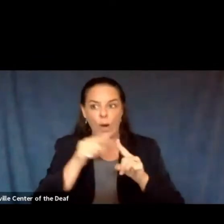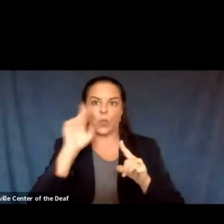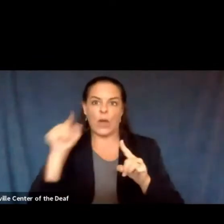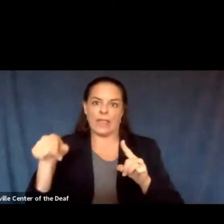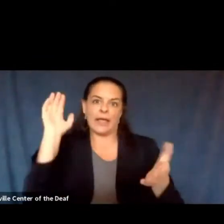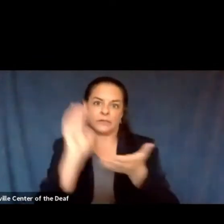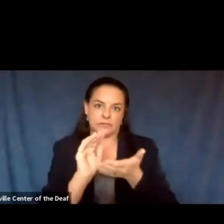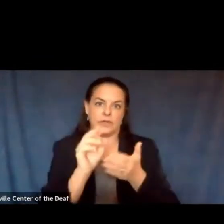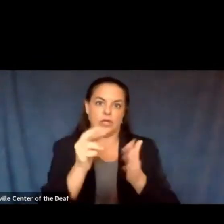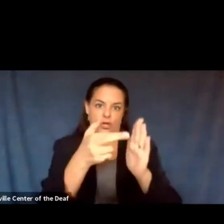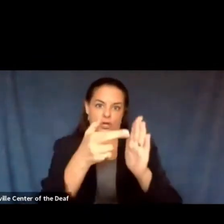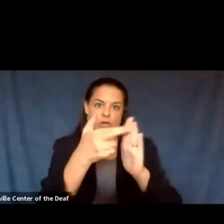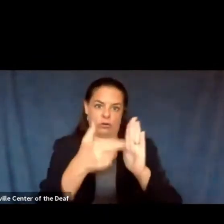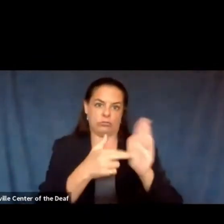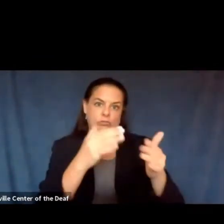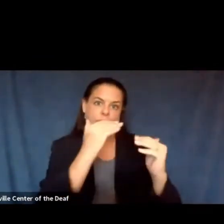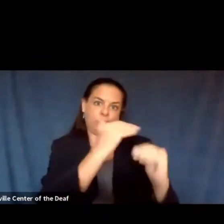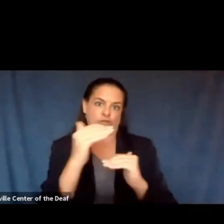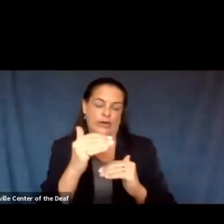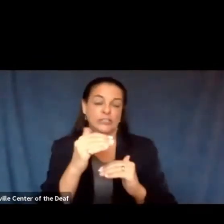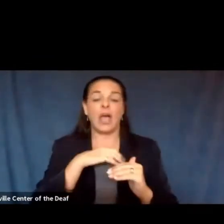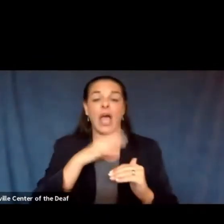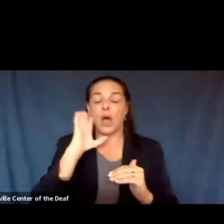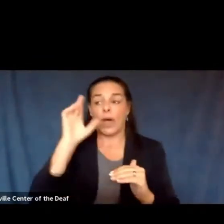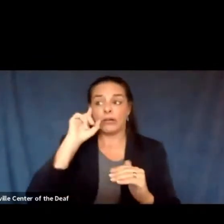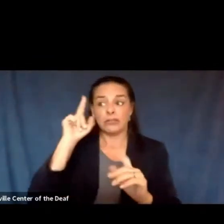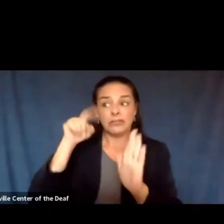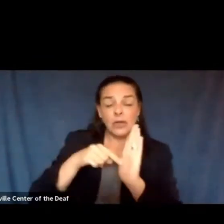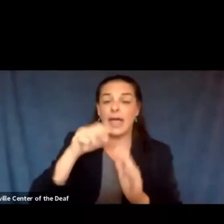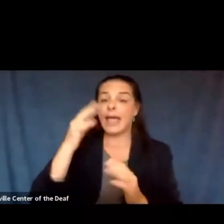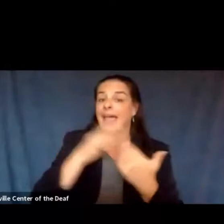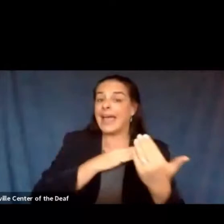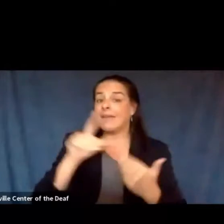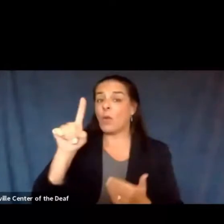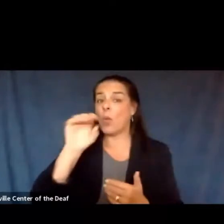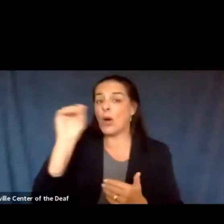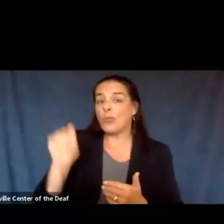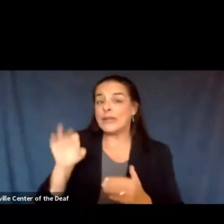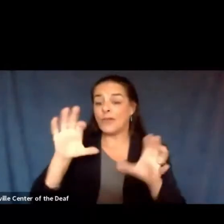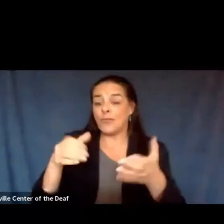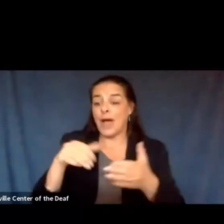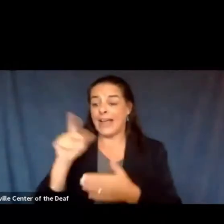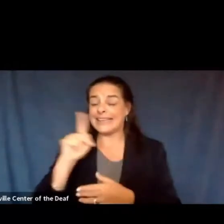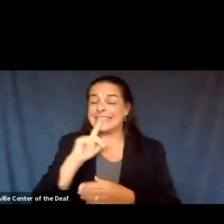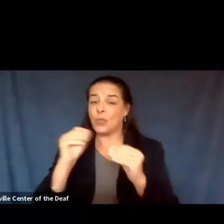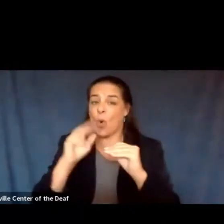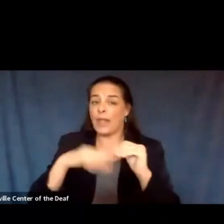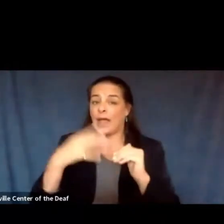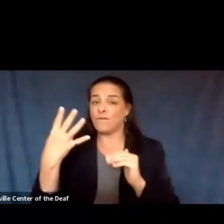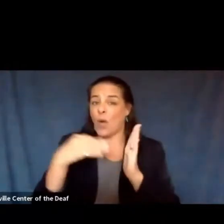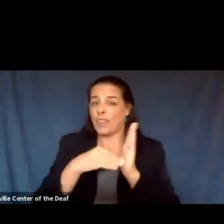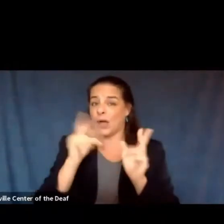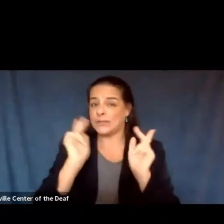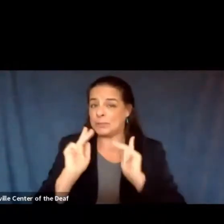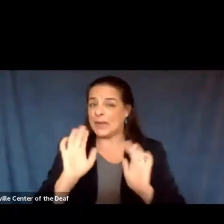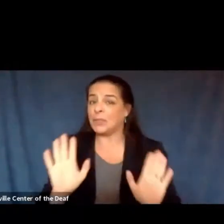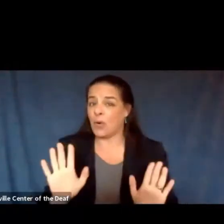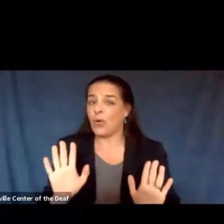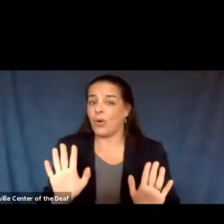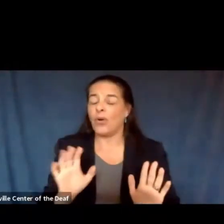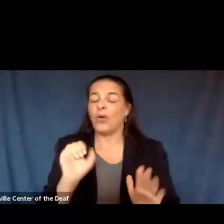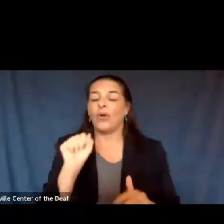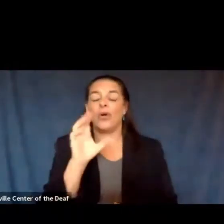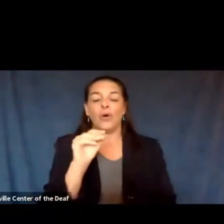them. I'll point out that even 1% of the population in Knoxville is over 4,000 people. And